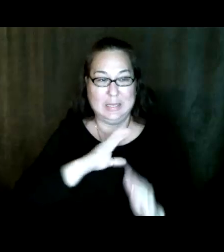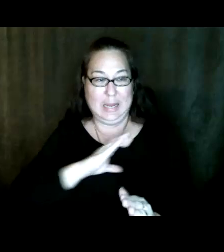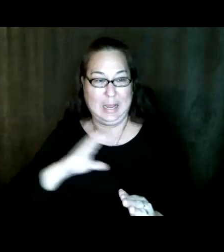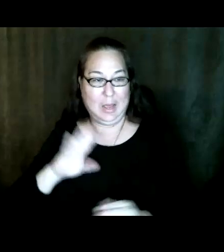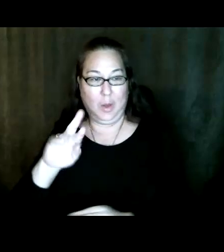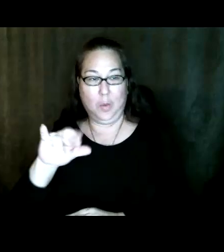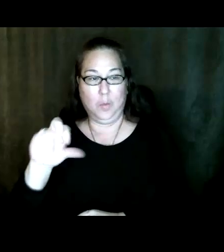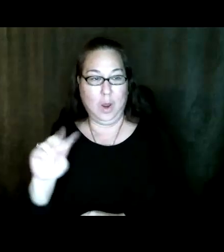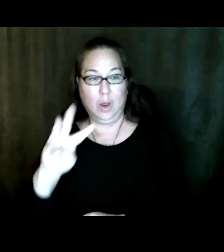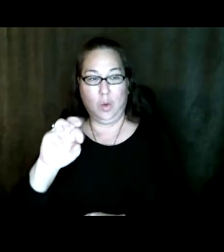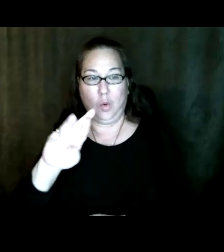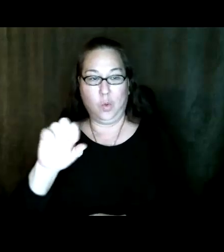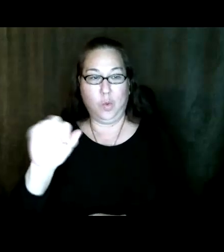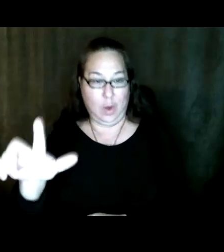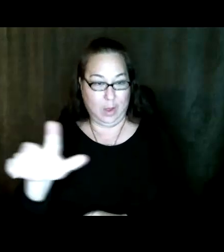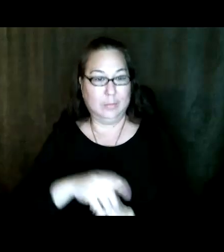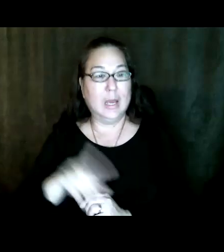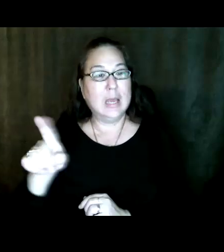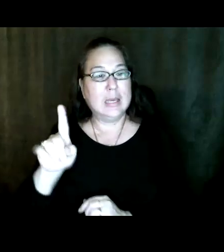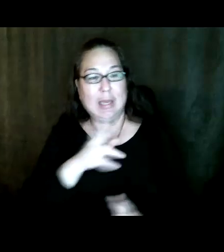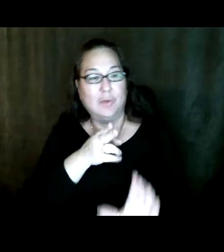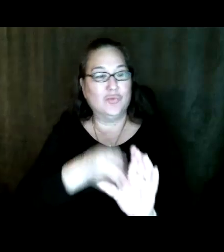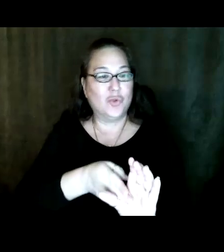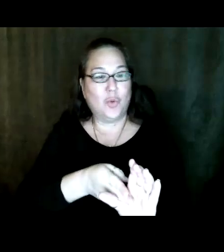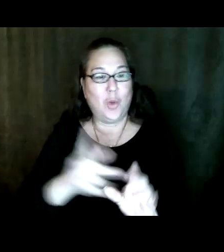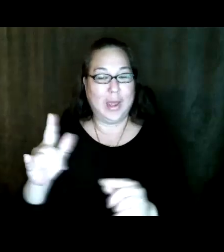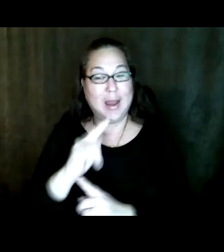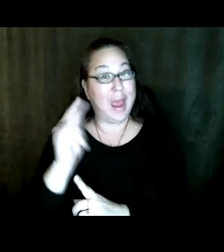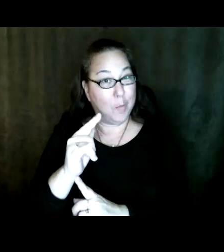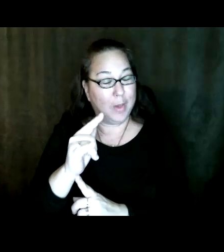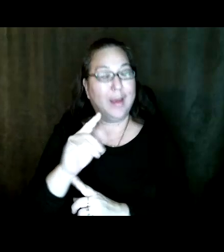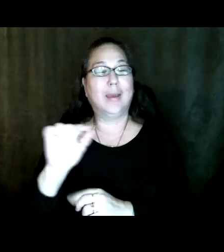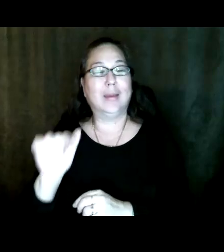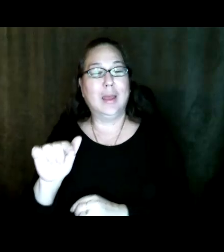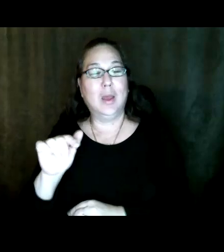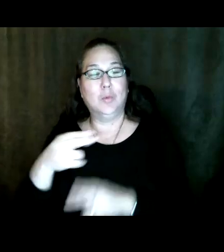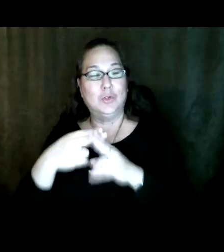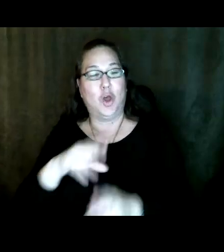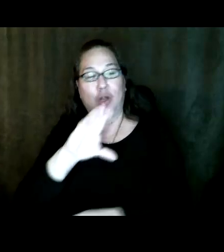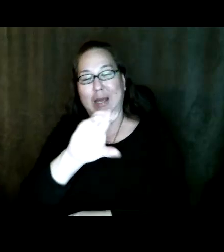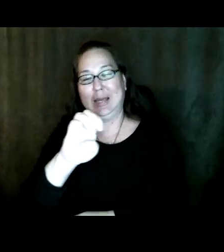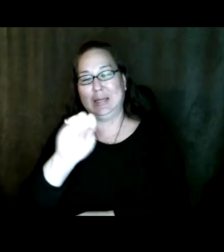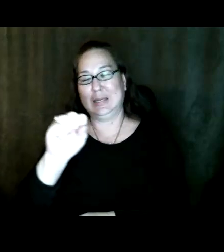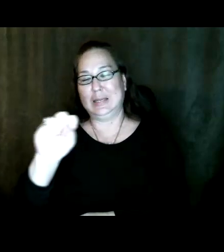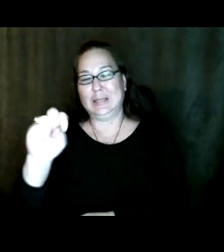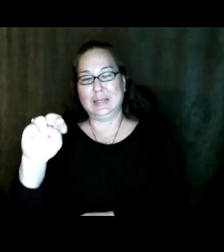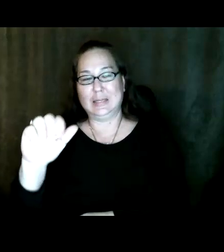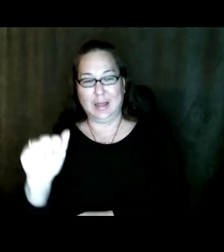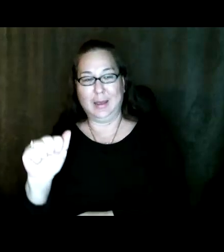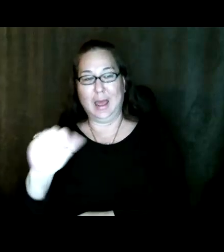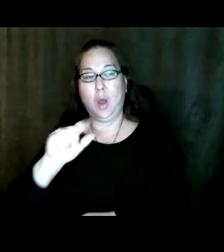airplane, which was a Cessna 172 at the Norwood Memorial Airport.